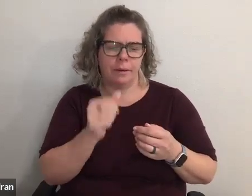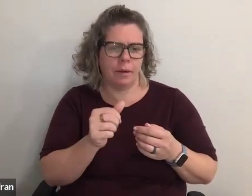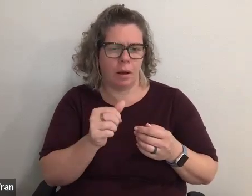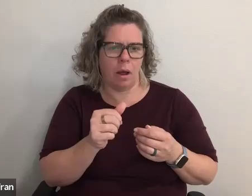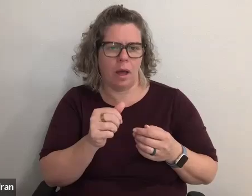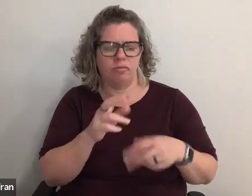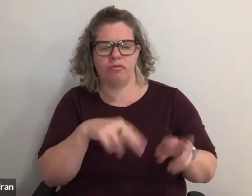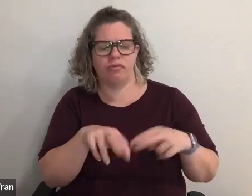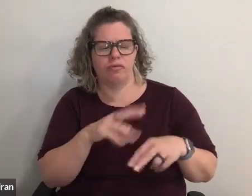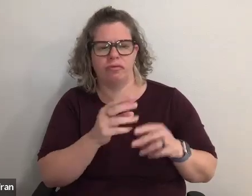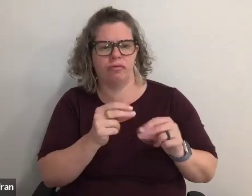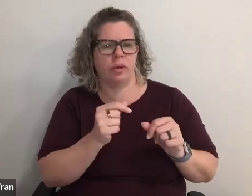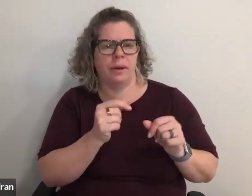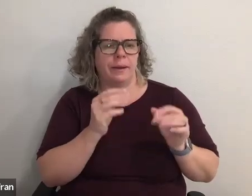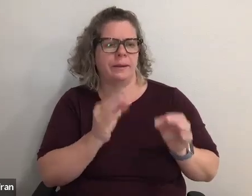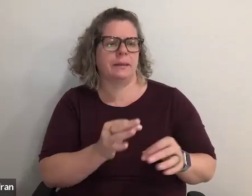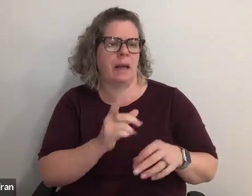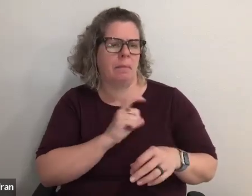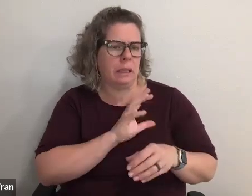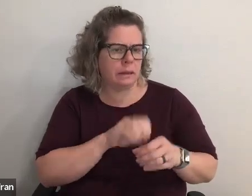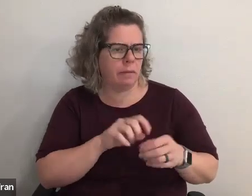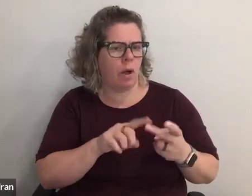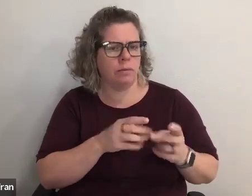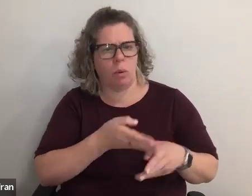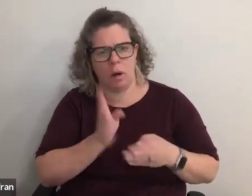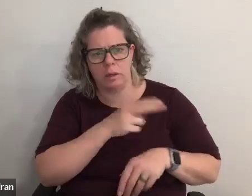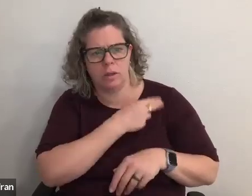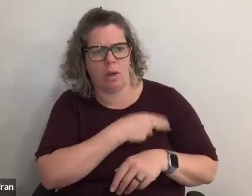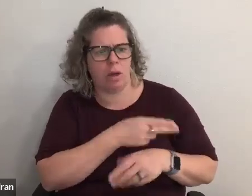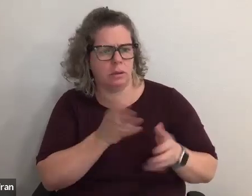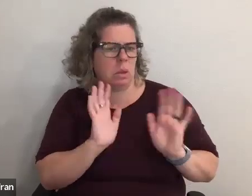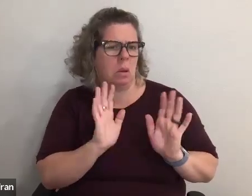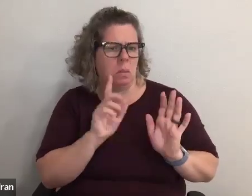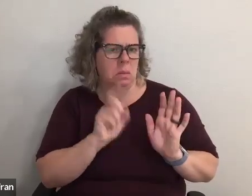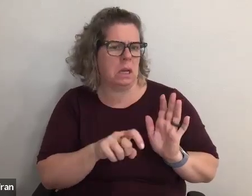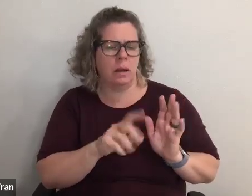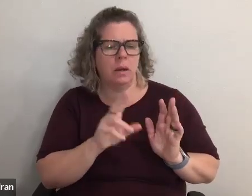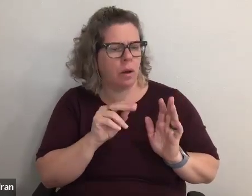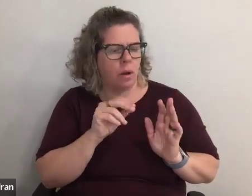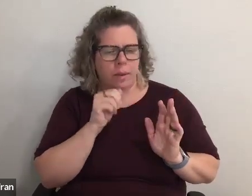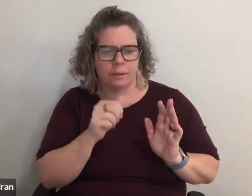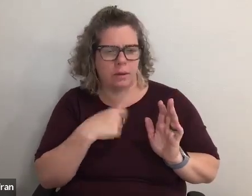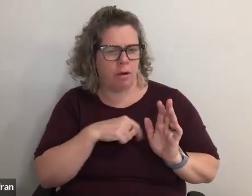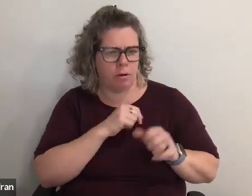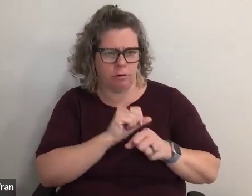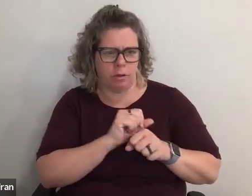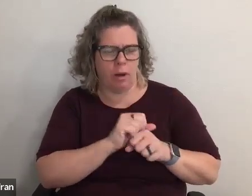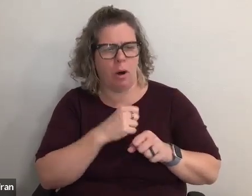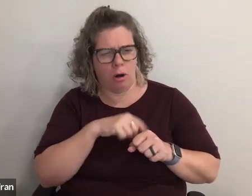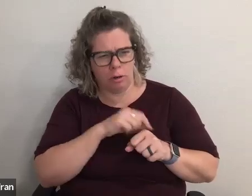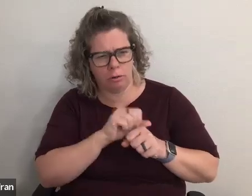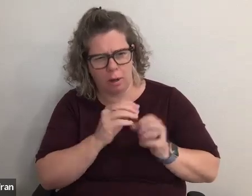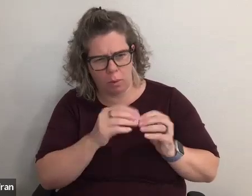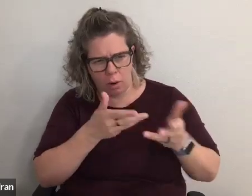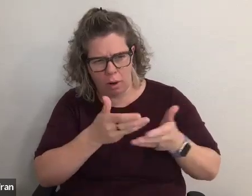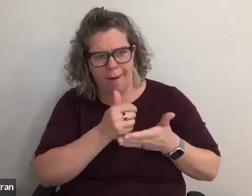looking to just try to put somebody in a higher level of care or system into a higher level of care if that's not what's needed. It's also super important